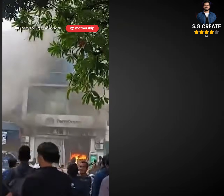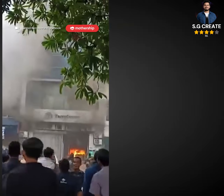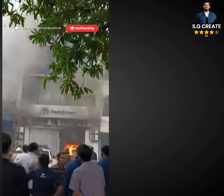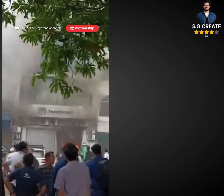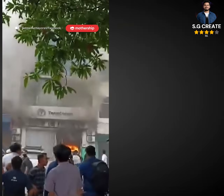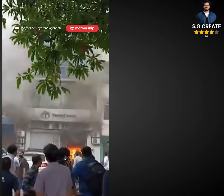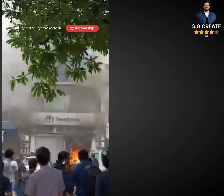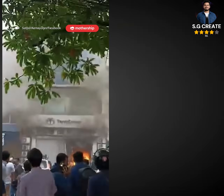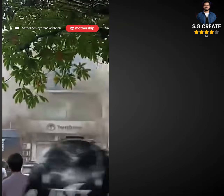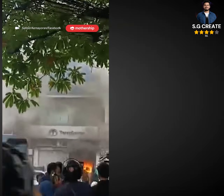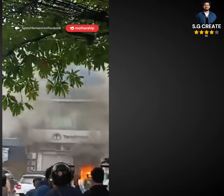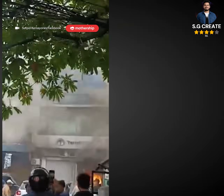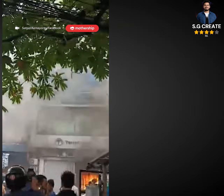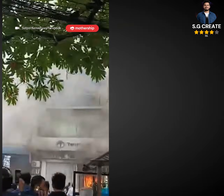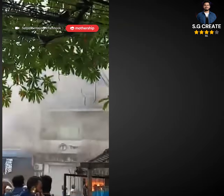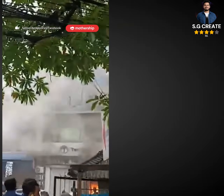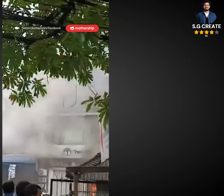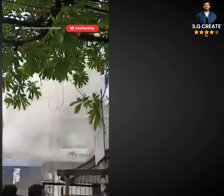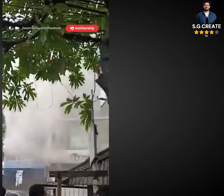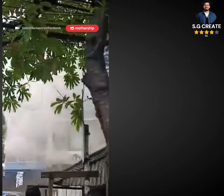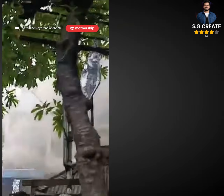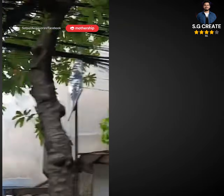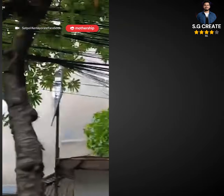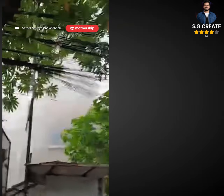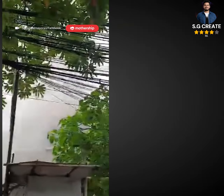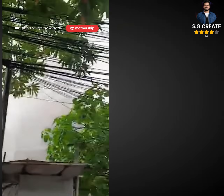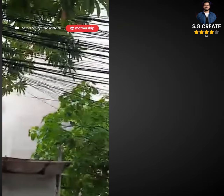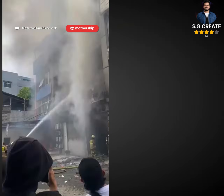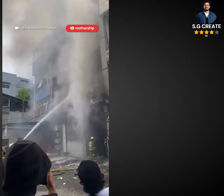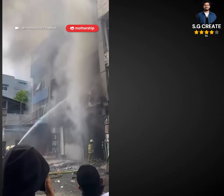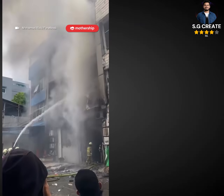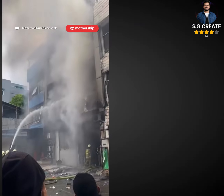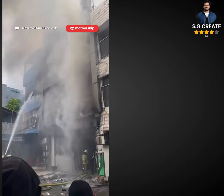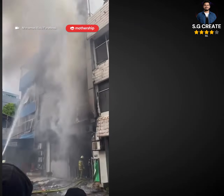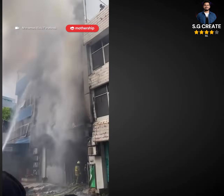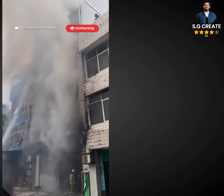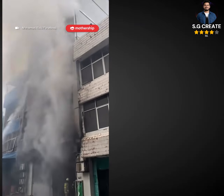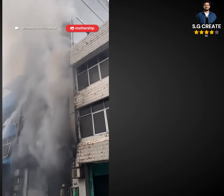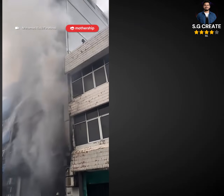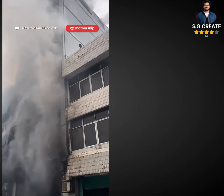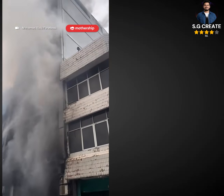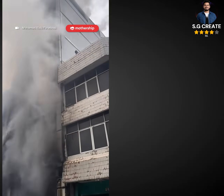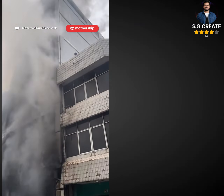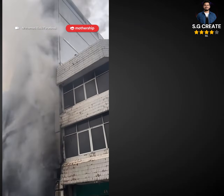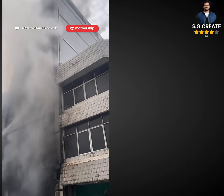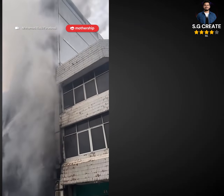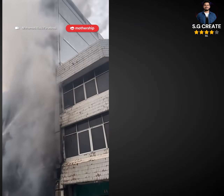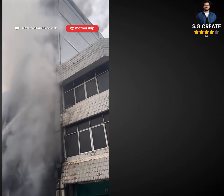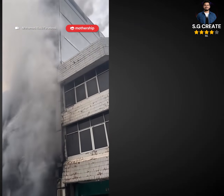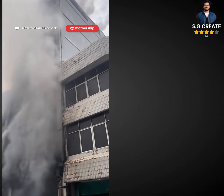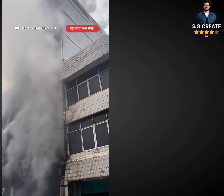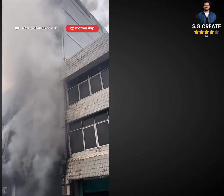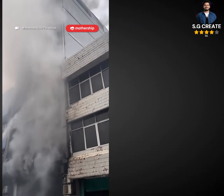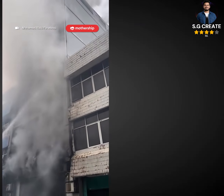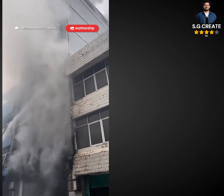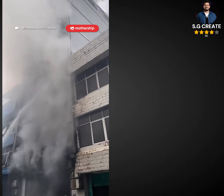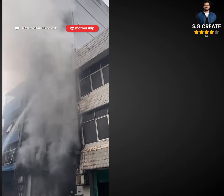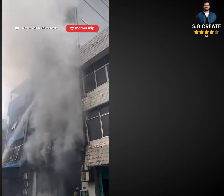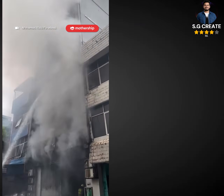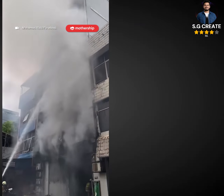prevent dangerous electrical arcing. Immediate red flags and warning signs. Turn off the main power switch immediately if you experience